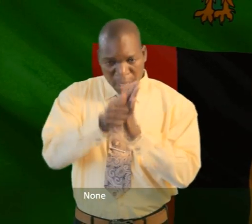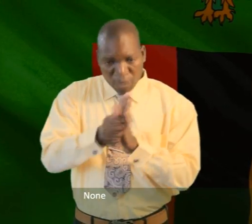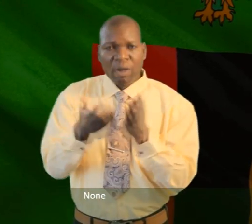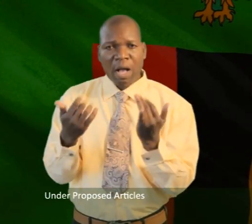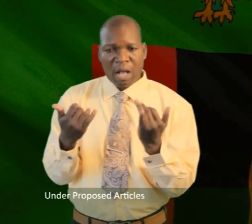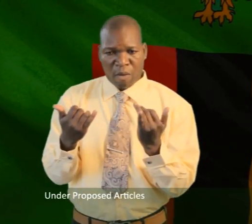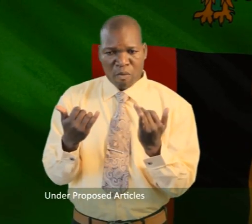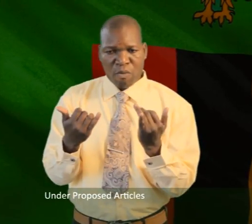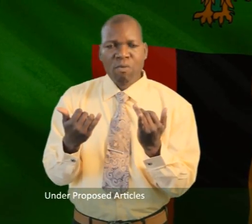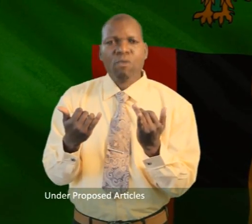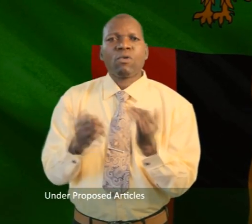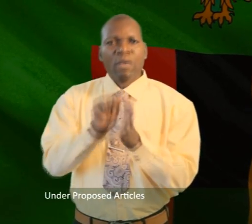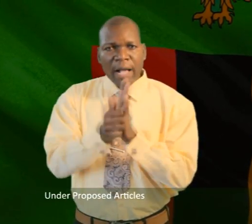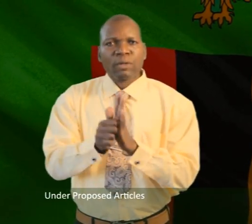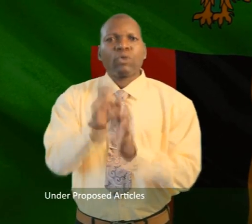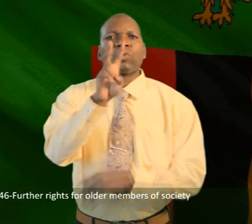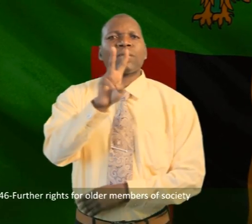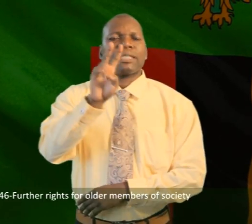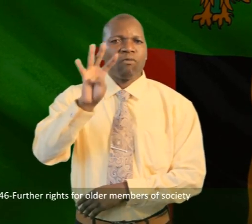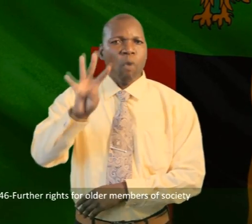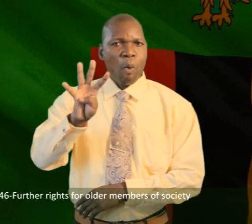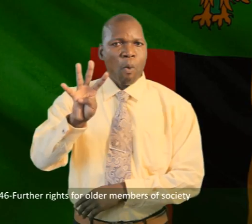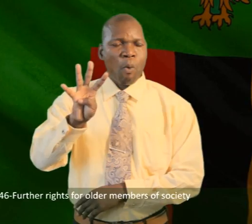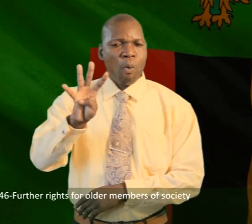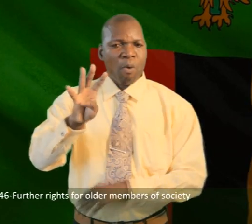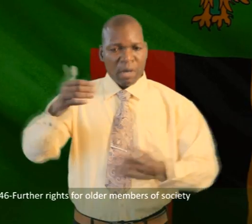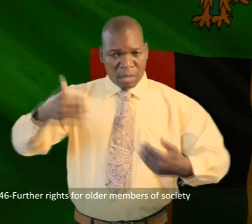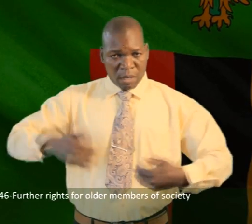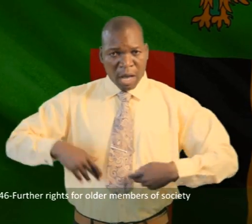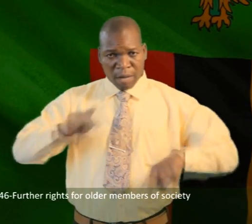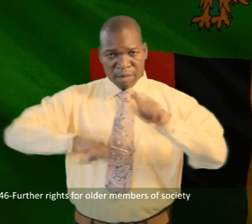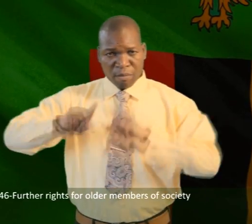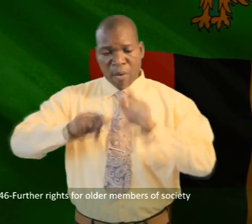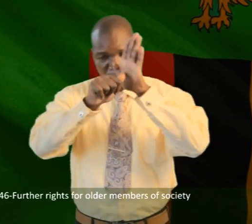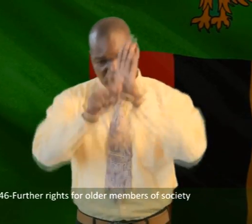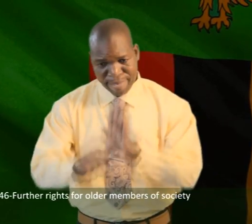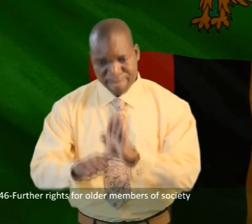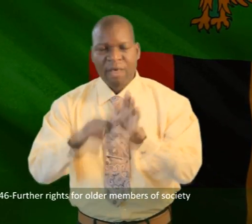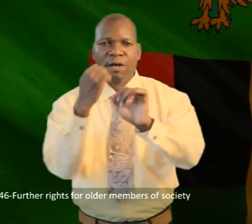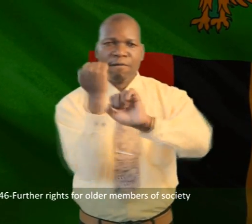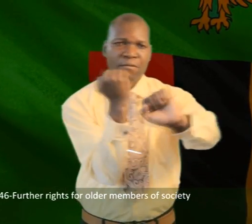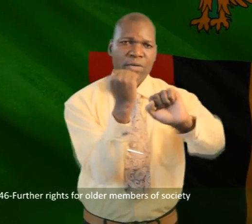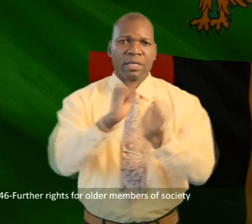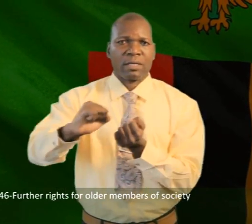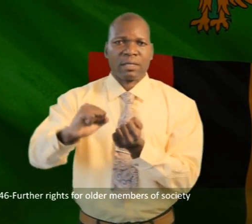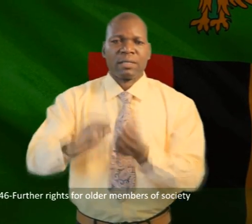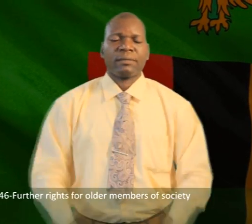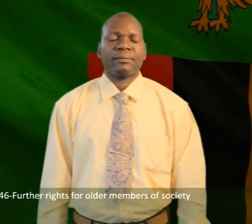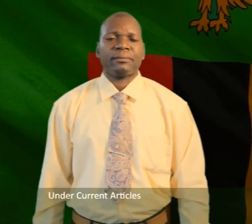none. Under proposed articles, further rights for older members of society. Under